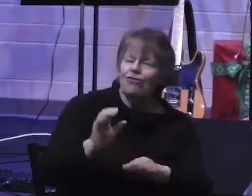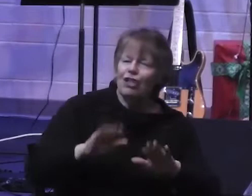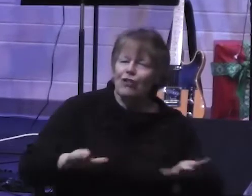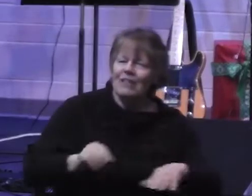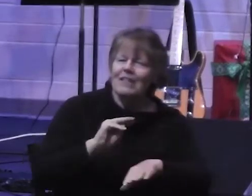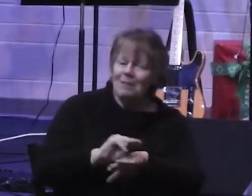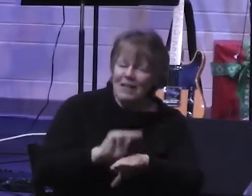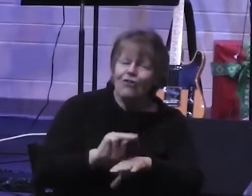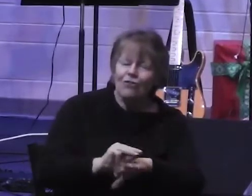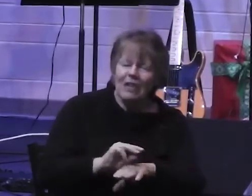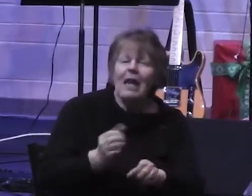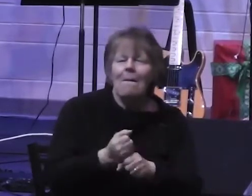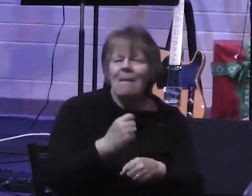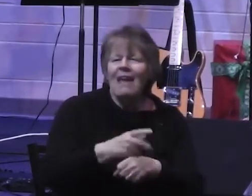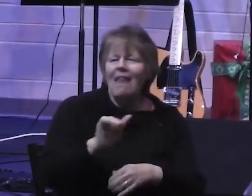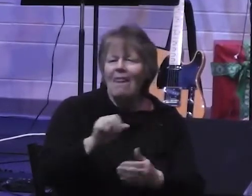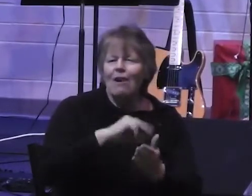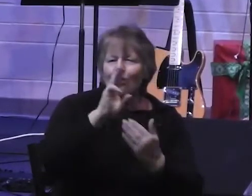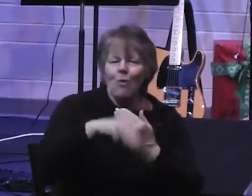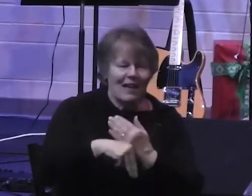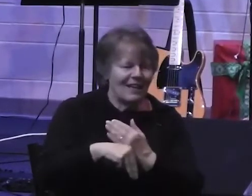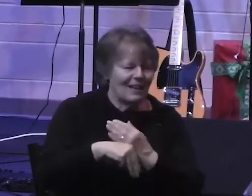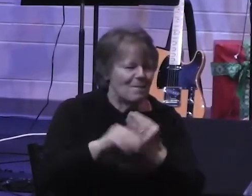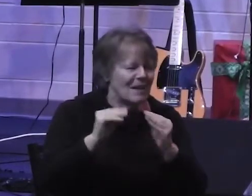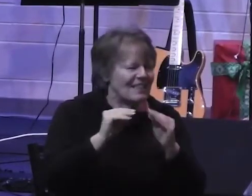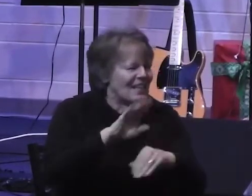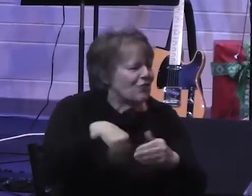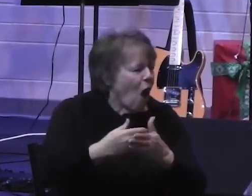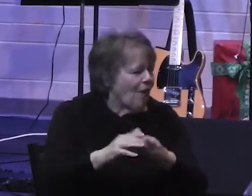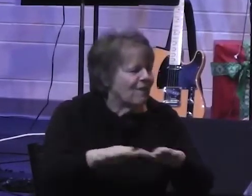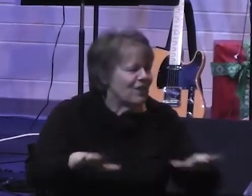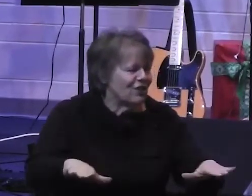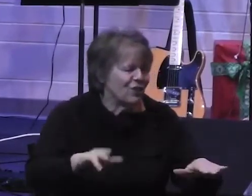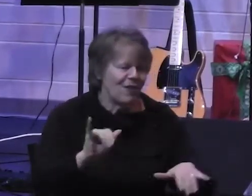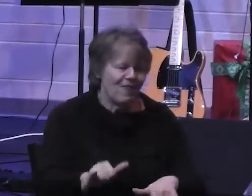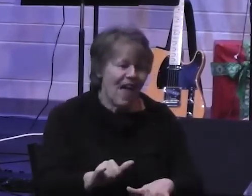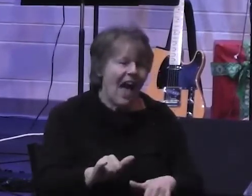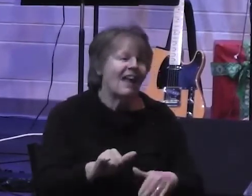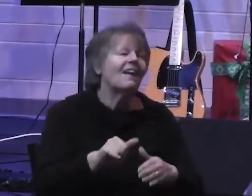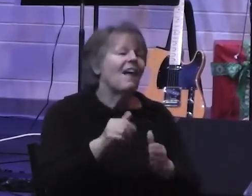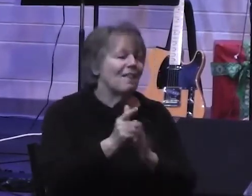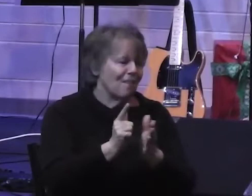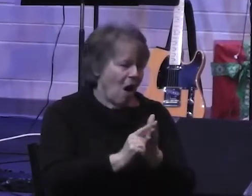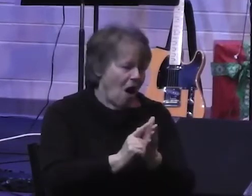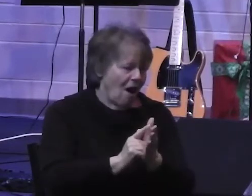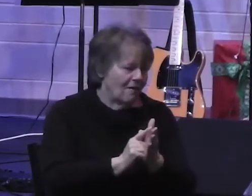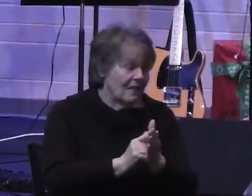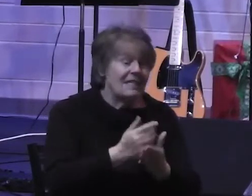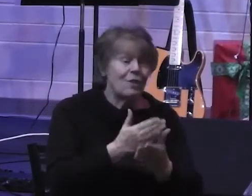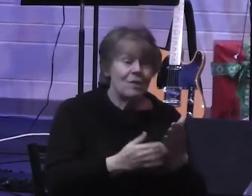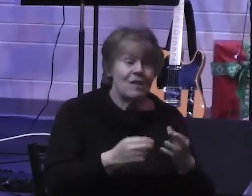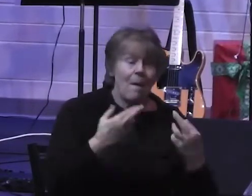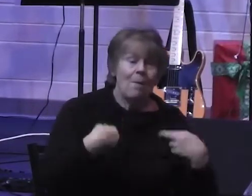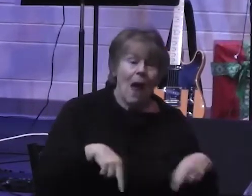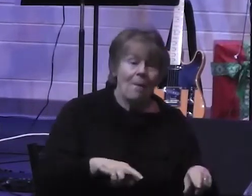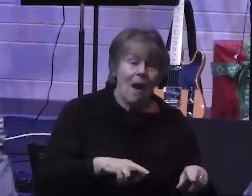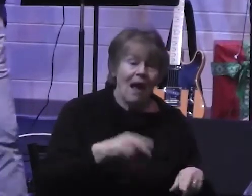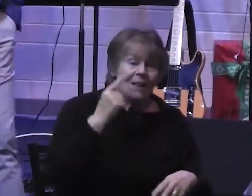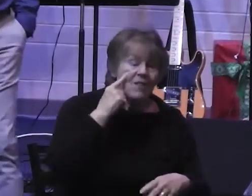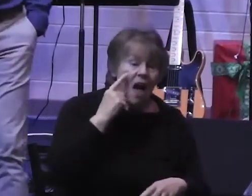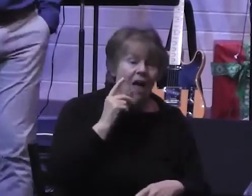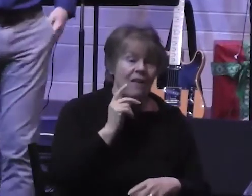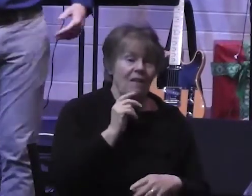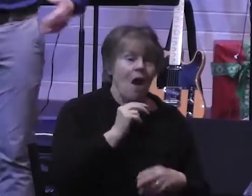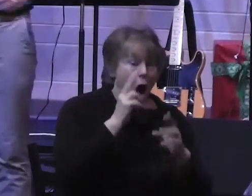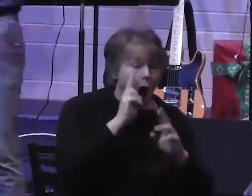children's ministry? That would be fine with me. Some rabbis thought honor your father and your mother was the most